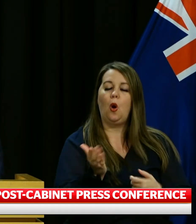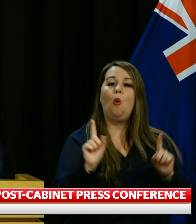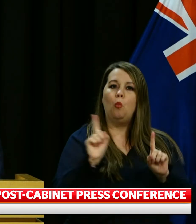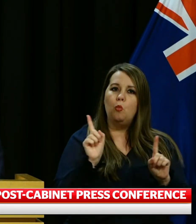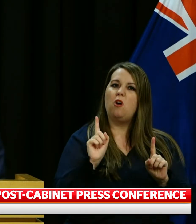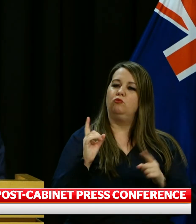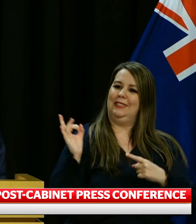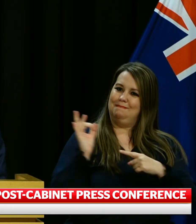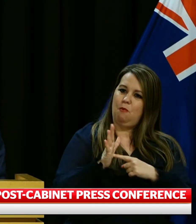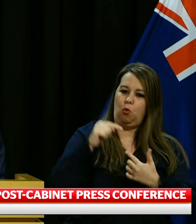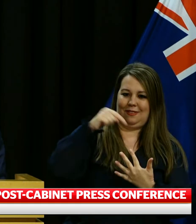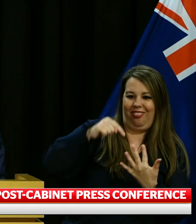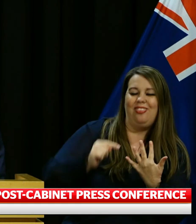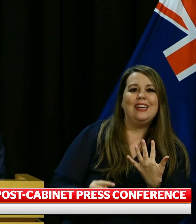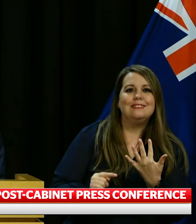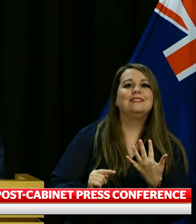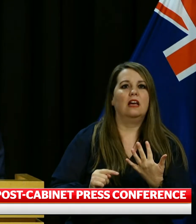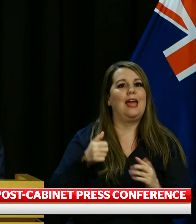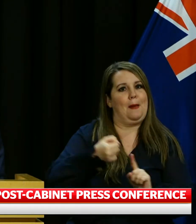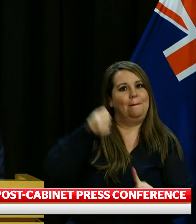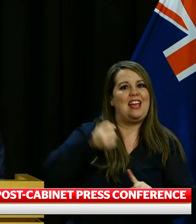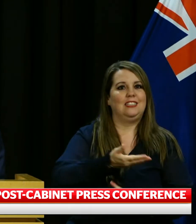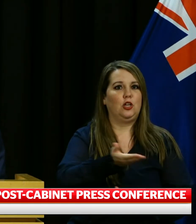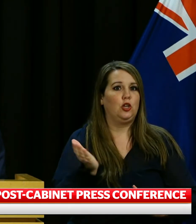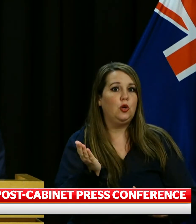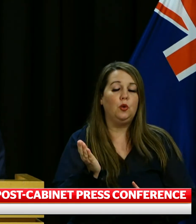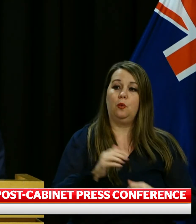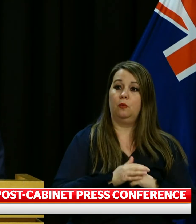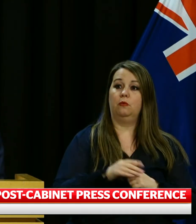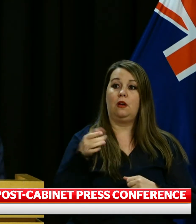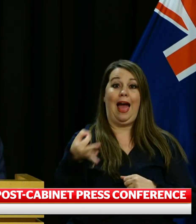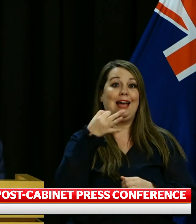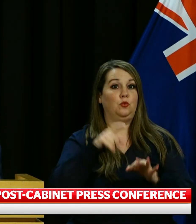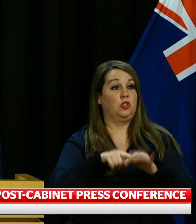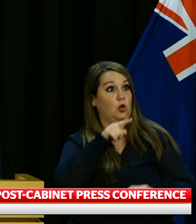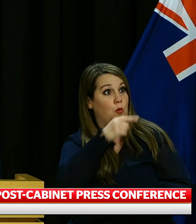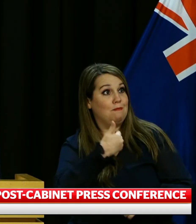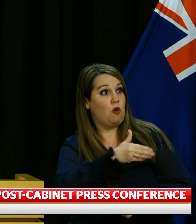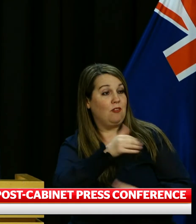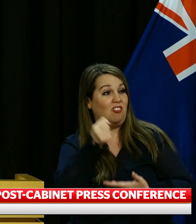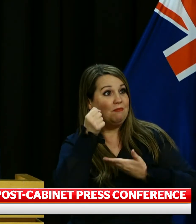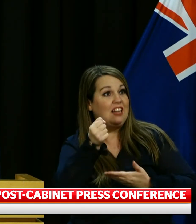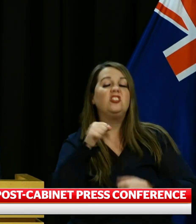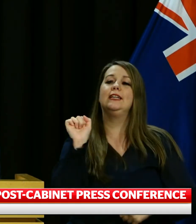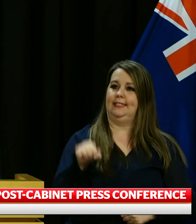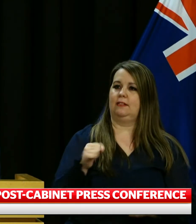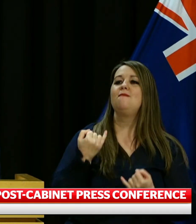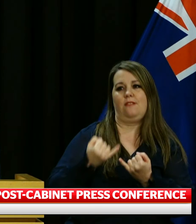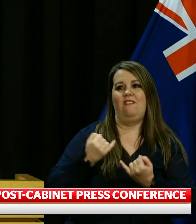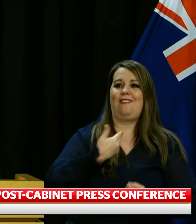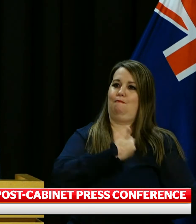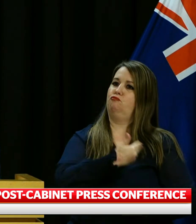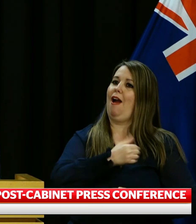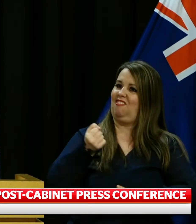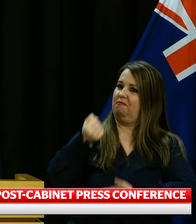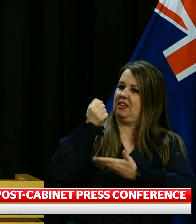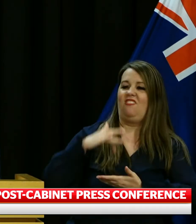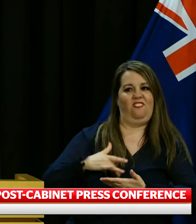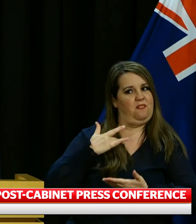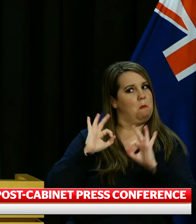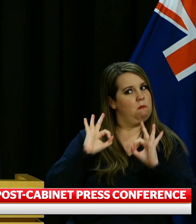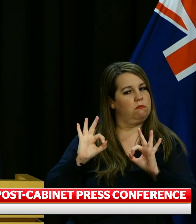in the budget. Are you proud of it? Are you happy with it? I'm very proud of it. Yeah. From the update this morning, we now know that there